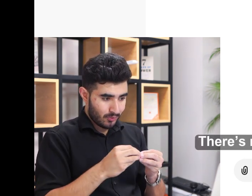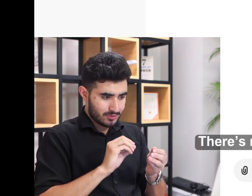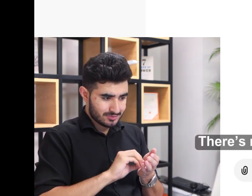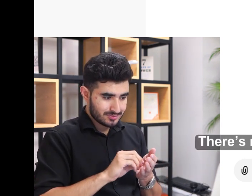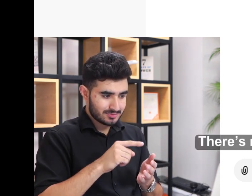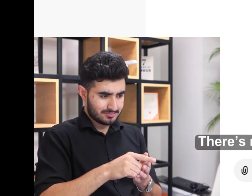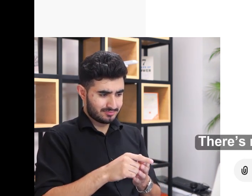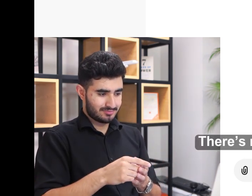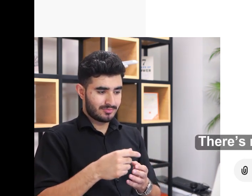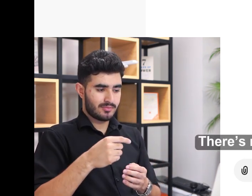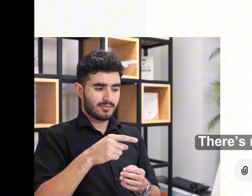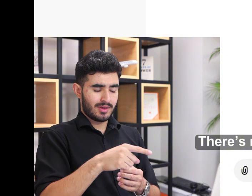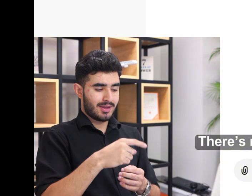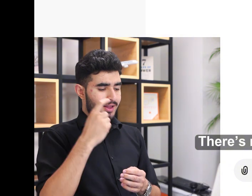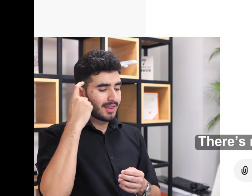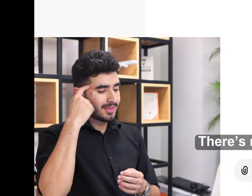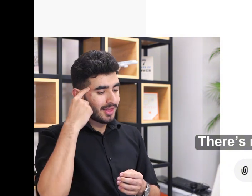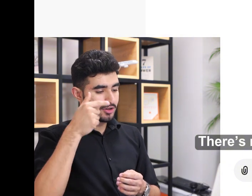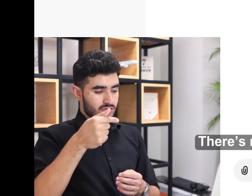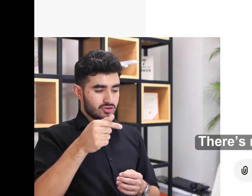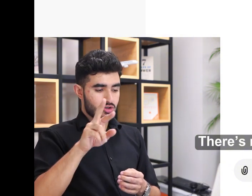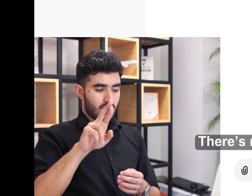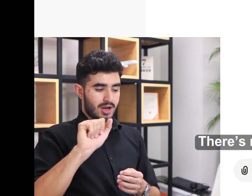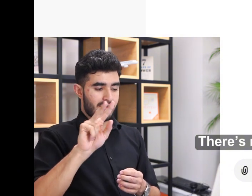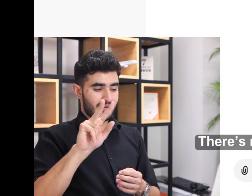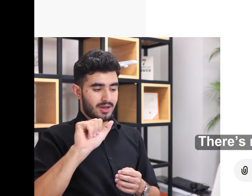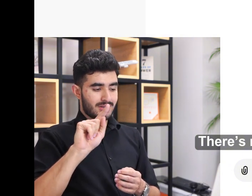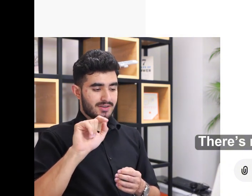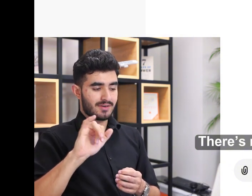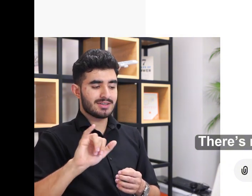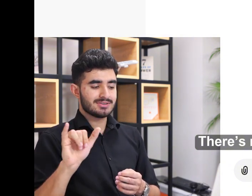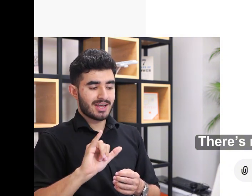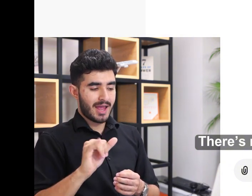There's more. Think of gravity like a magnet.